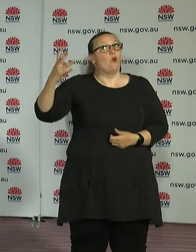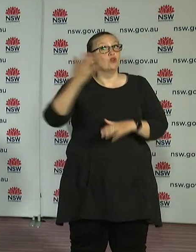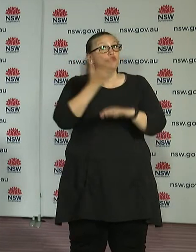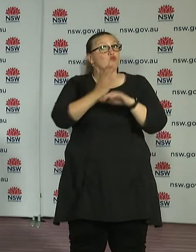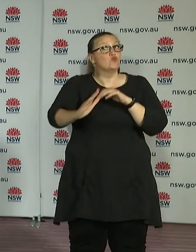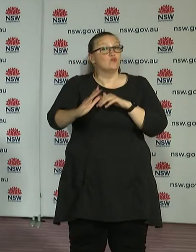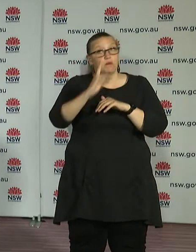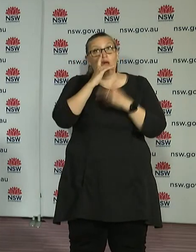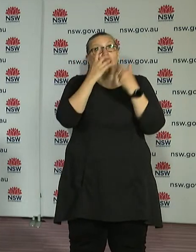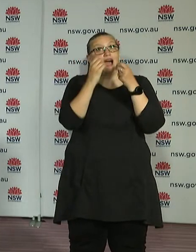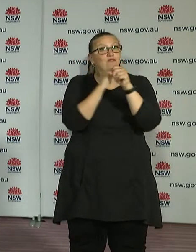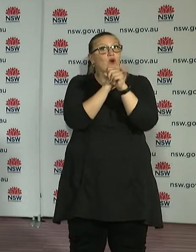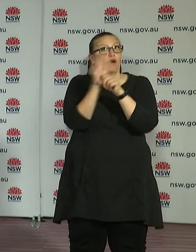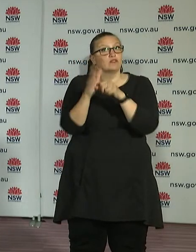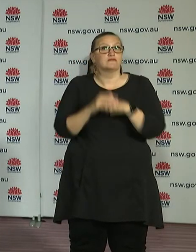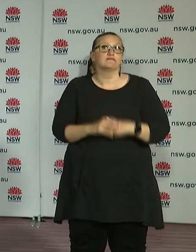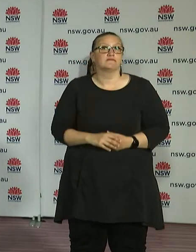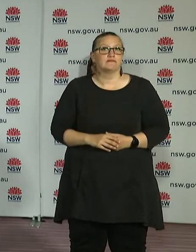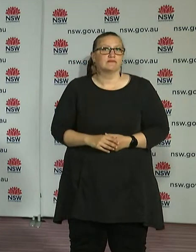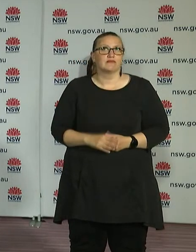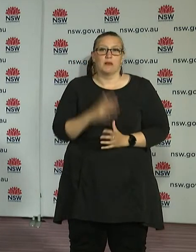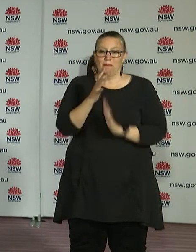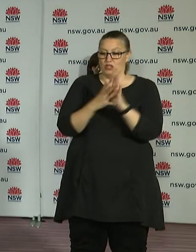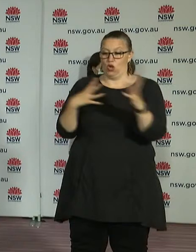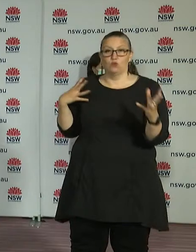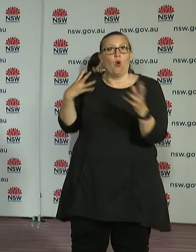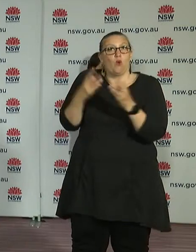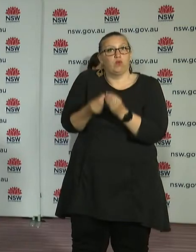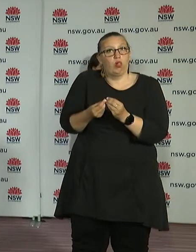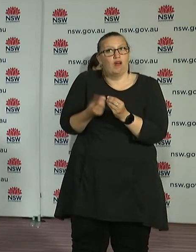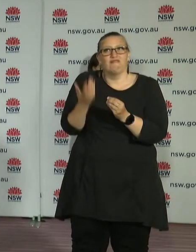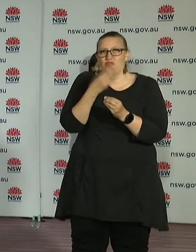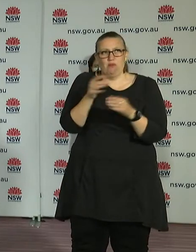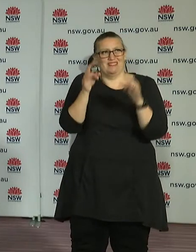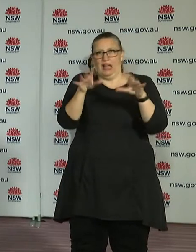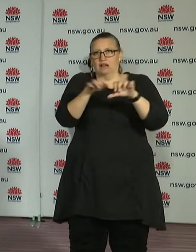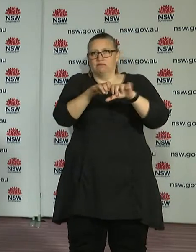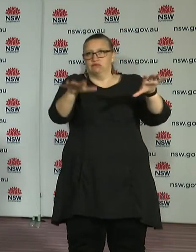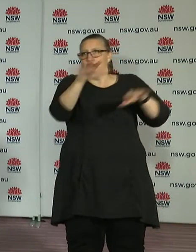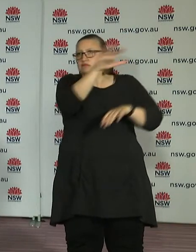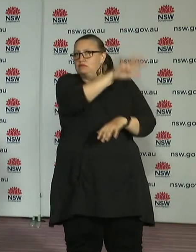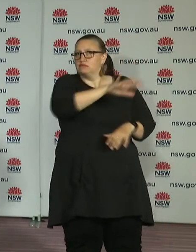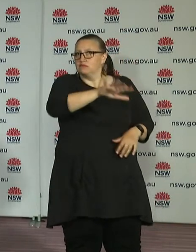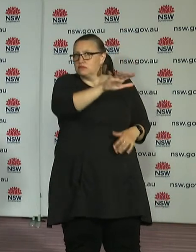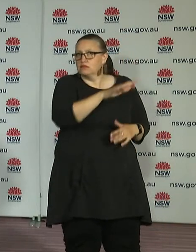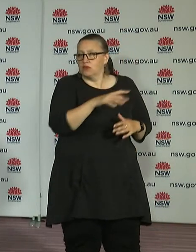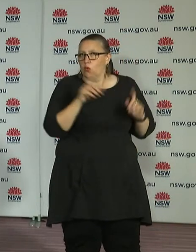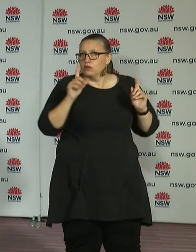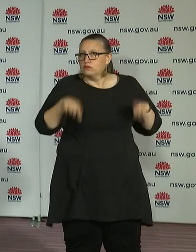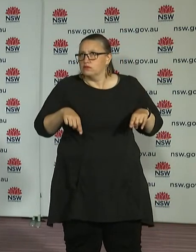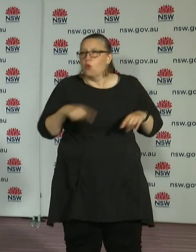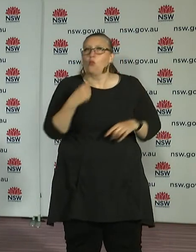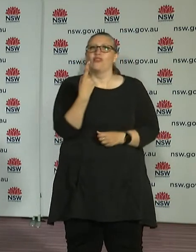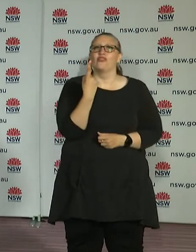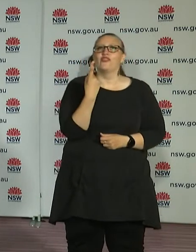to 8 p.m. last night. This brings the total numbers in that local health district to